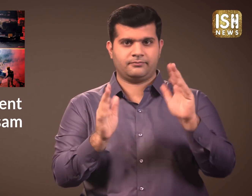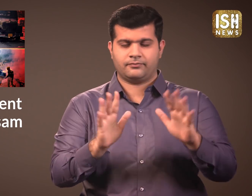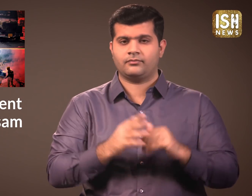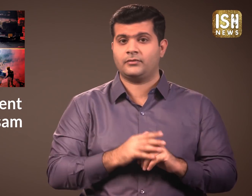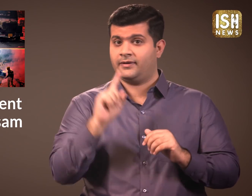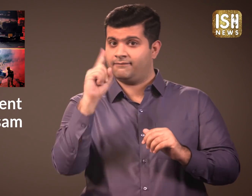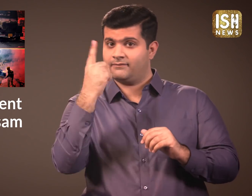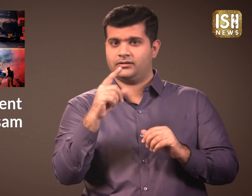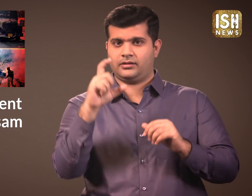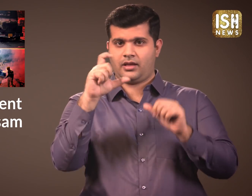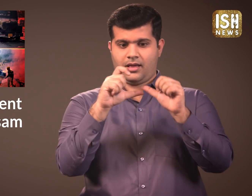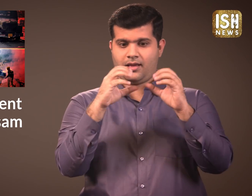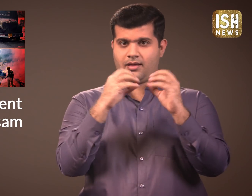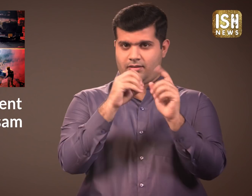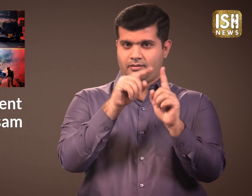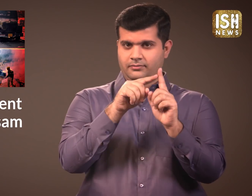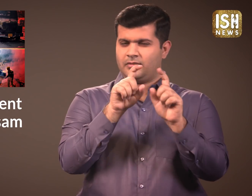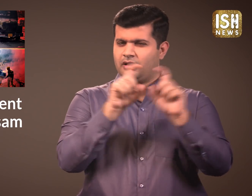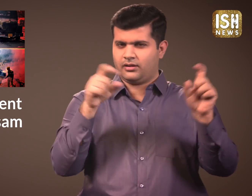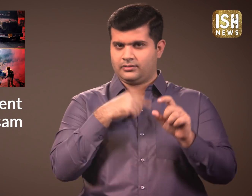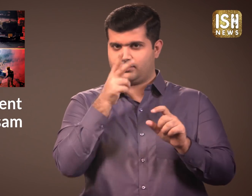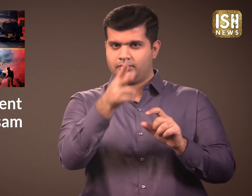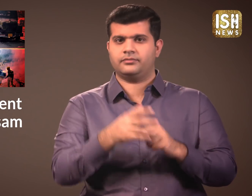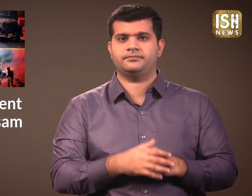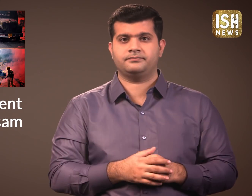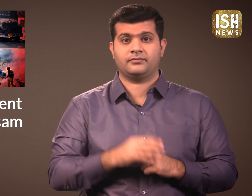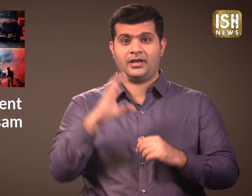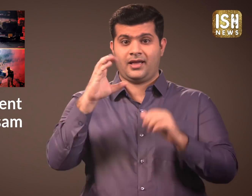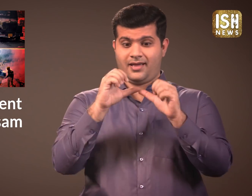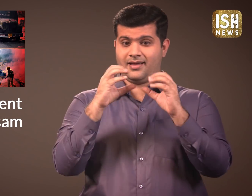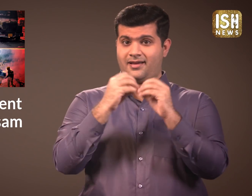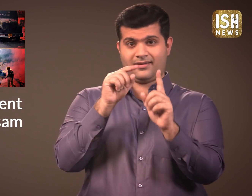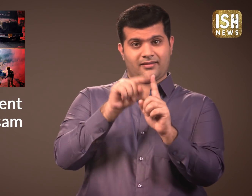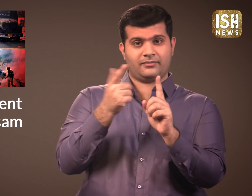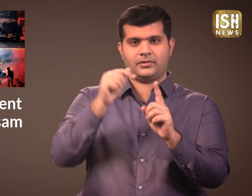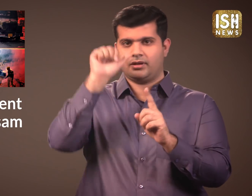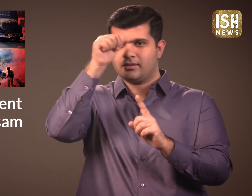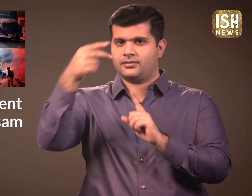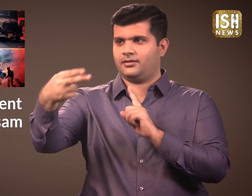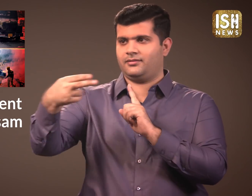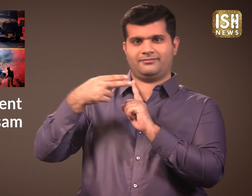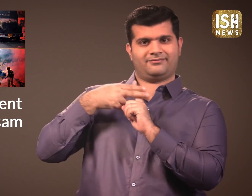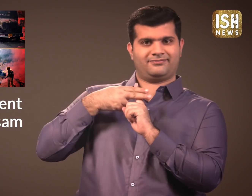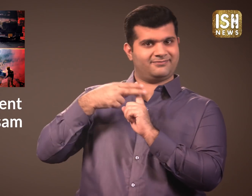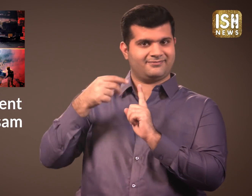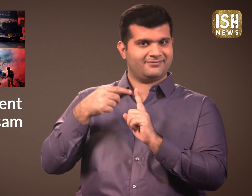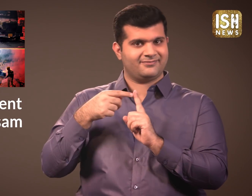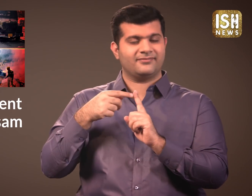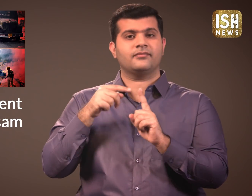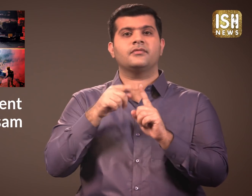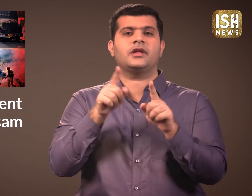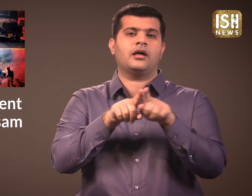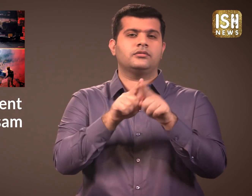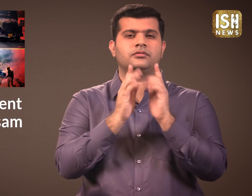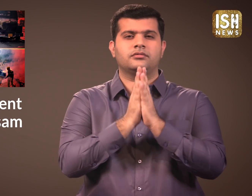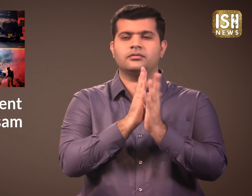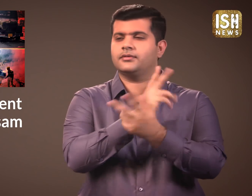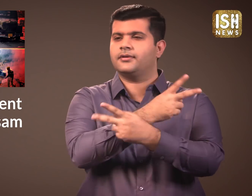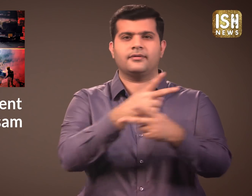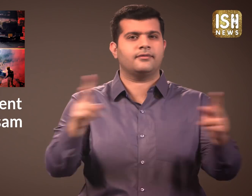Let me tell you about it. First, let me clearly tell you about the CAB. CAB will give Indian citizenship to Hindu,